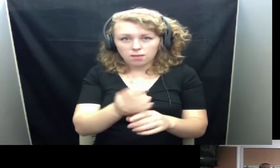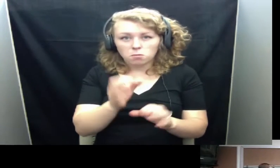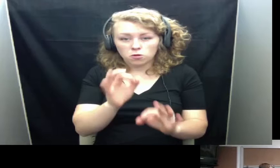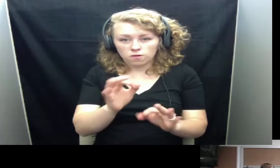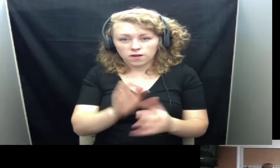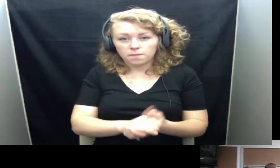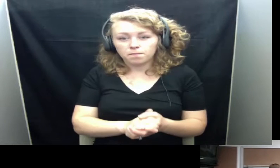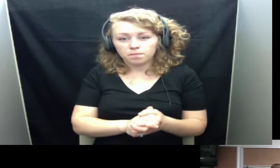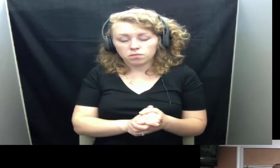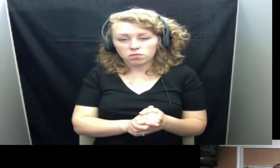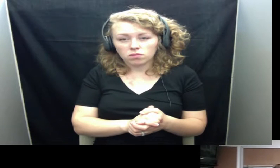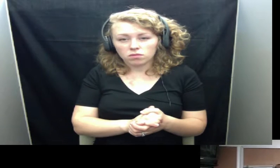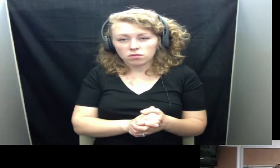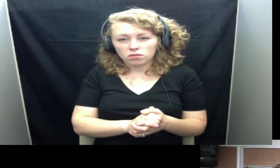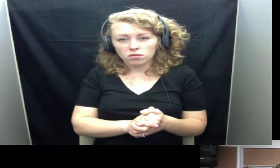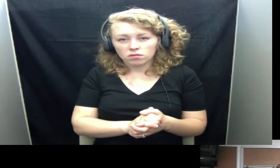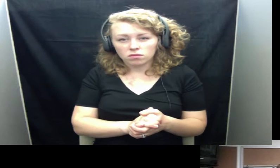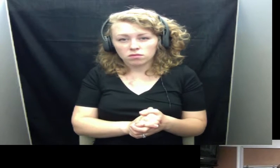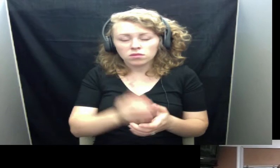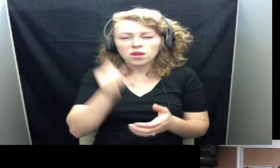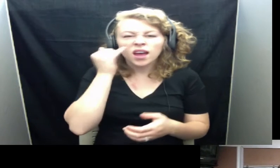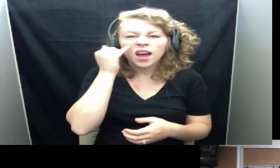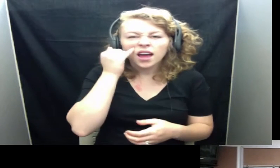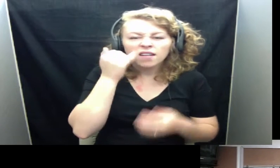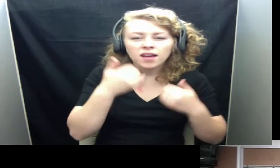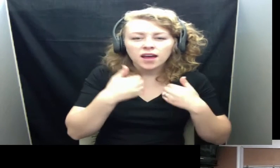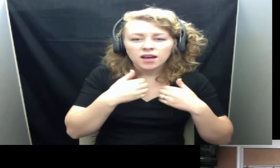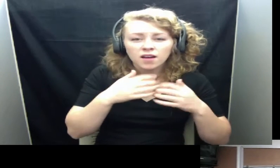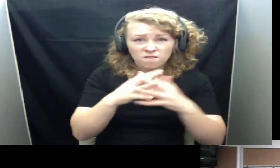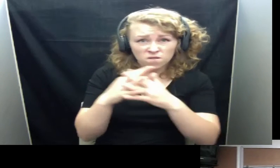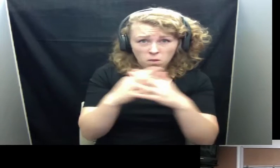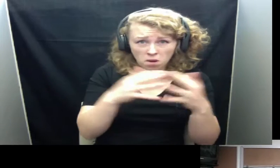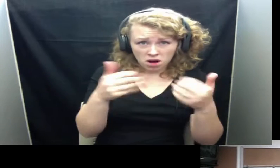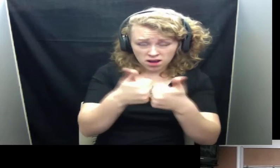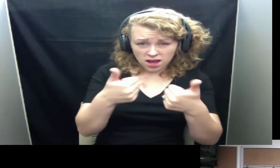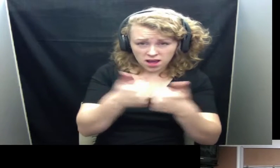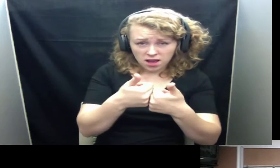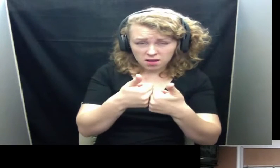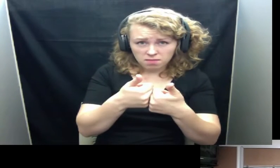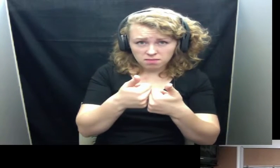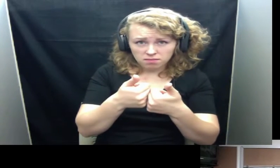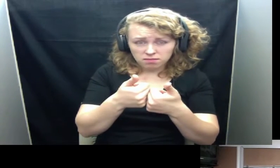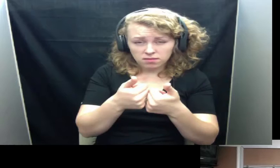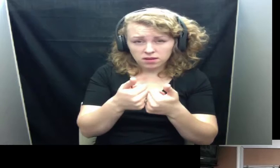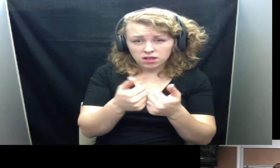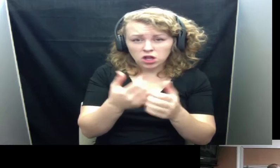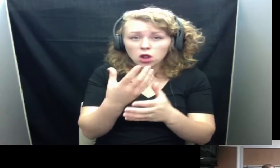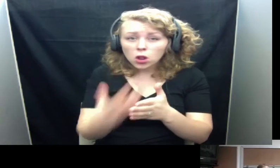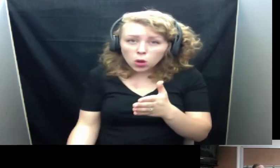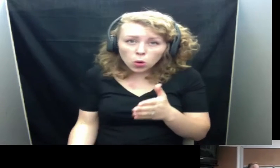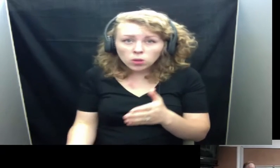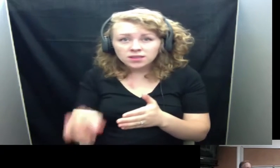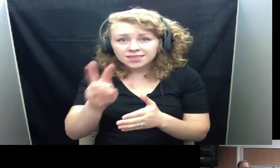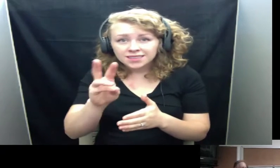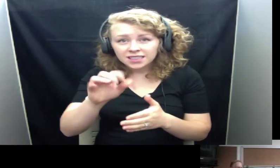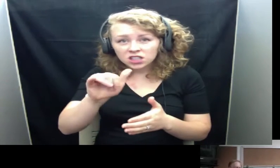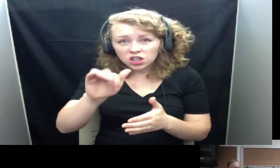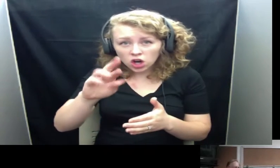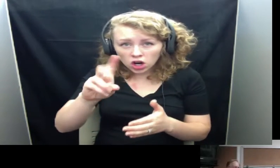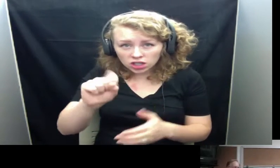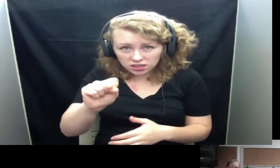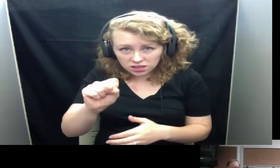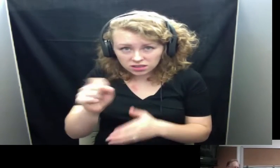Suppose we're in a football game and we have a 6-yard loss. How do you record that kind of a